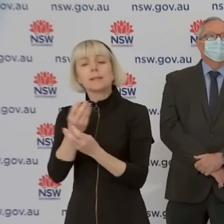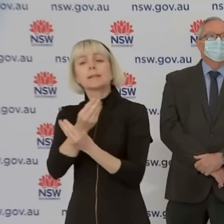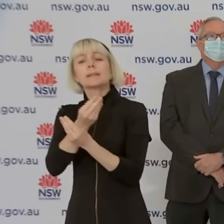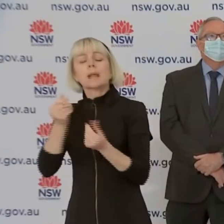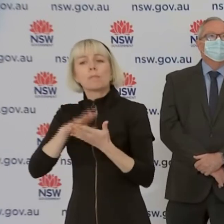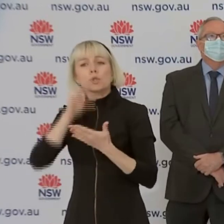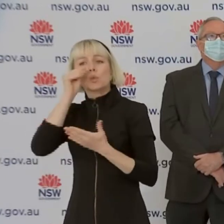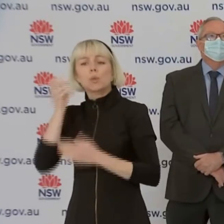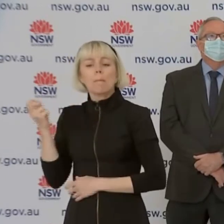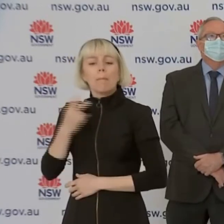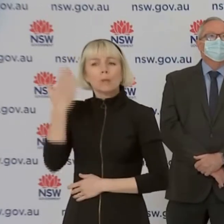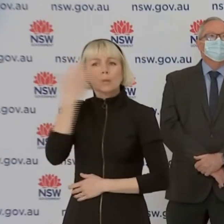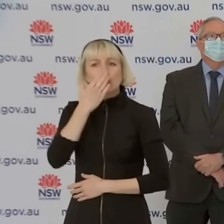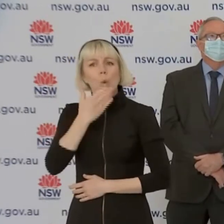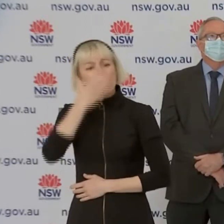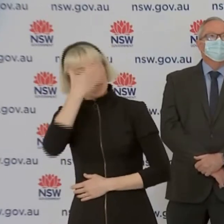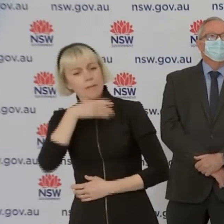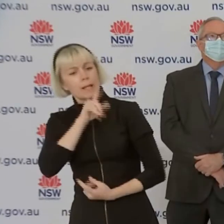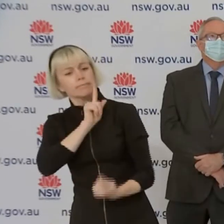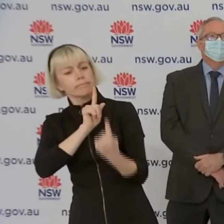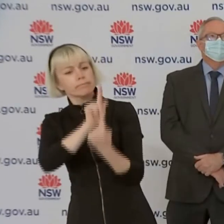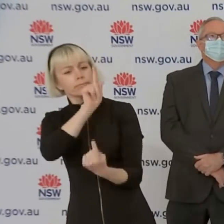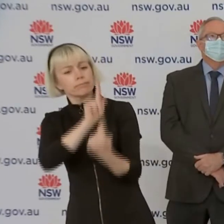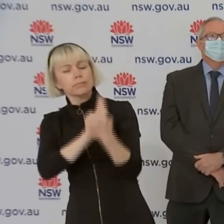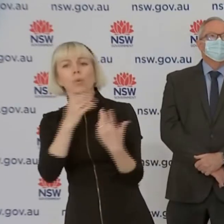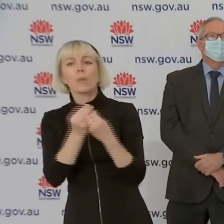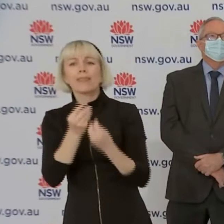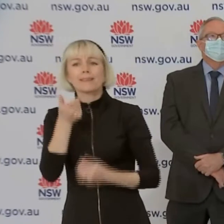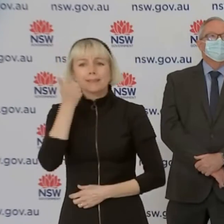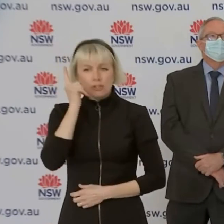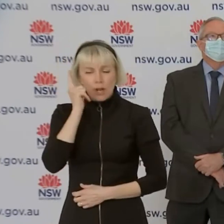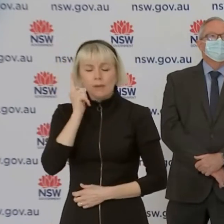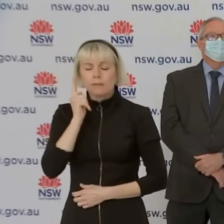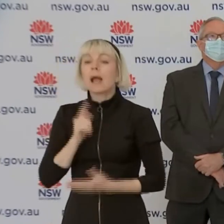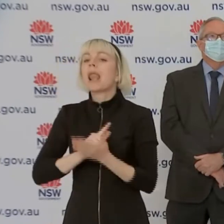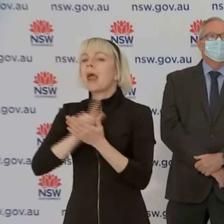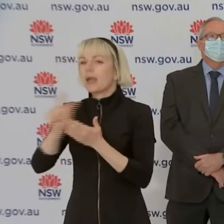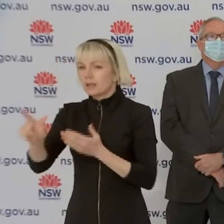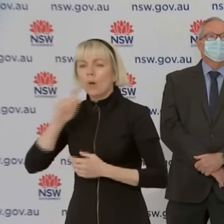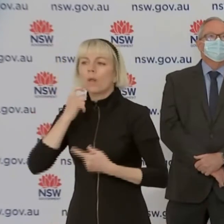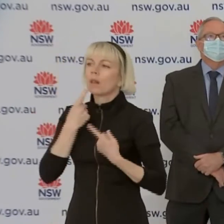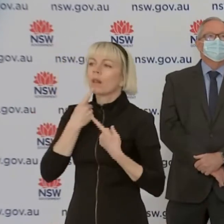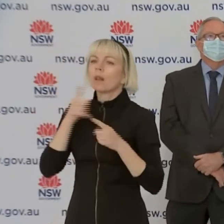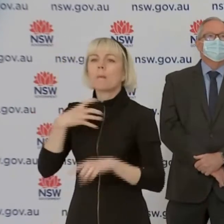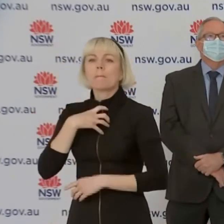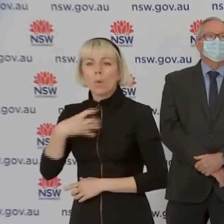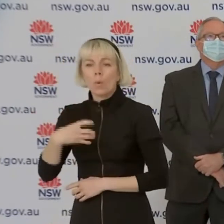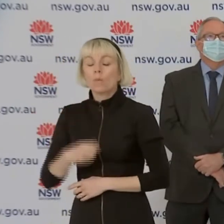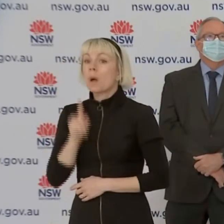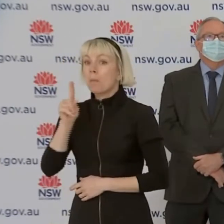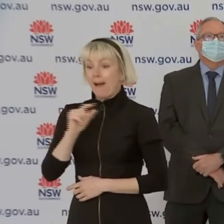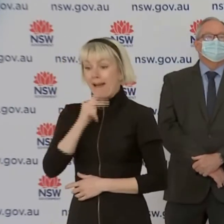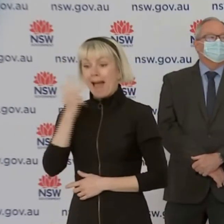have more to say about that. There's no doubt that we won't want children or students moving around those 8 local government areas of